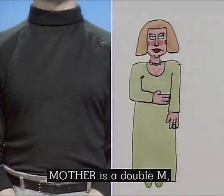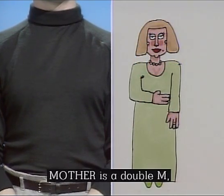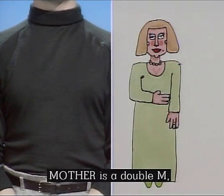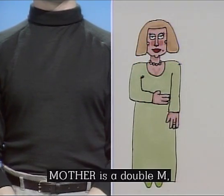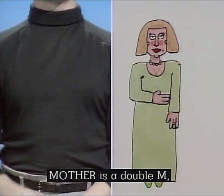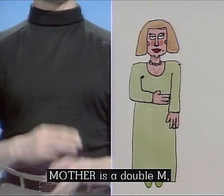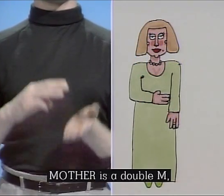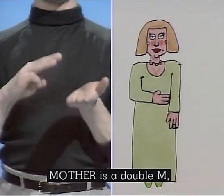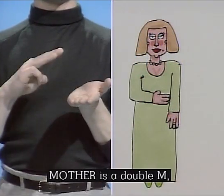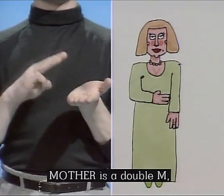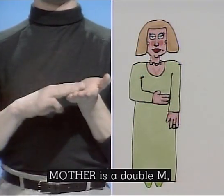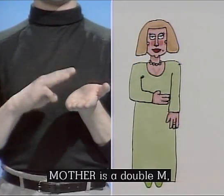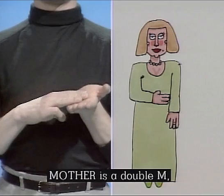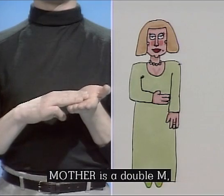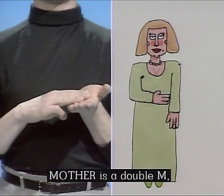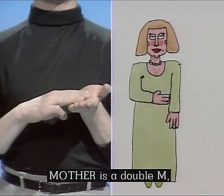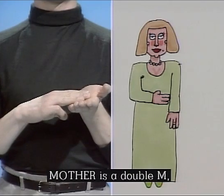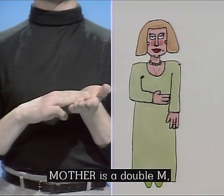mother is a double M,